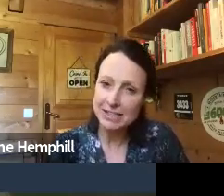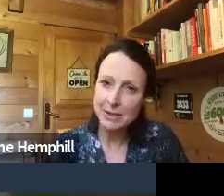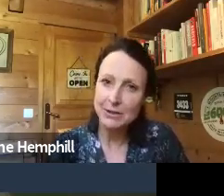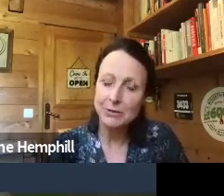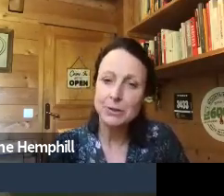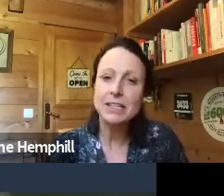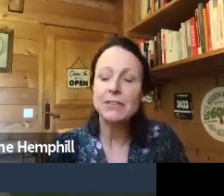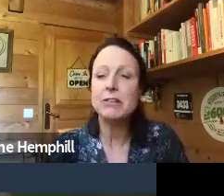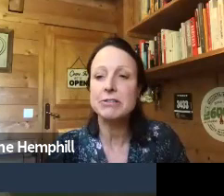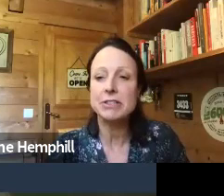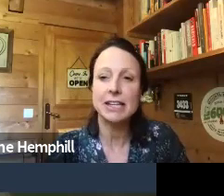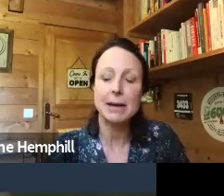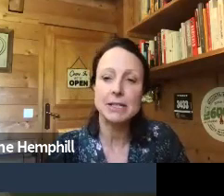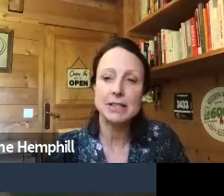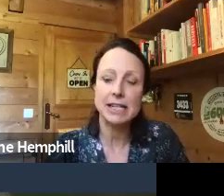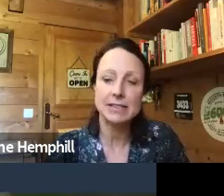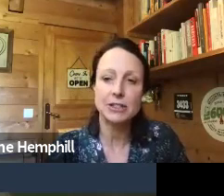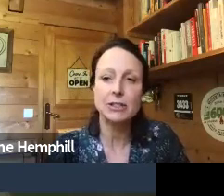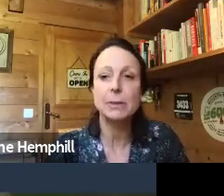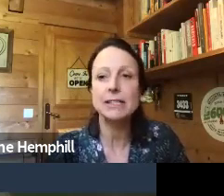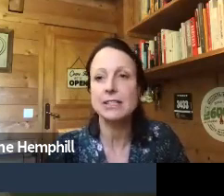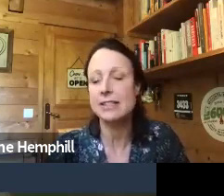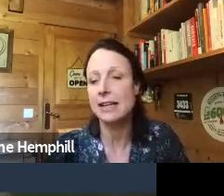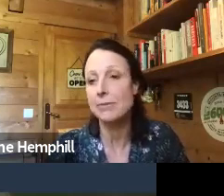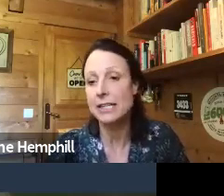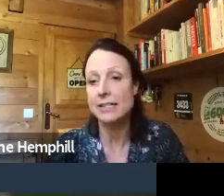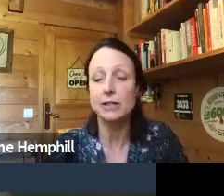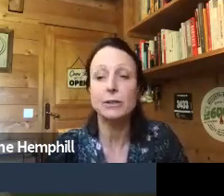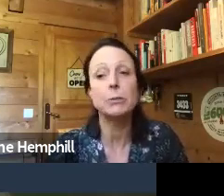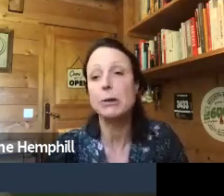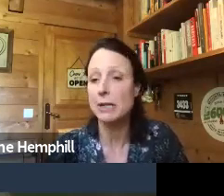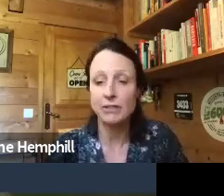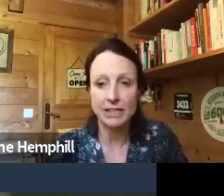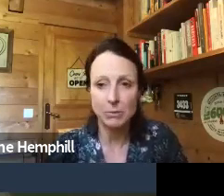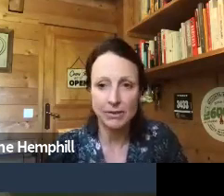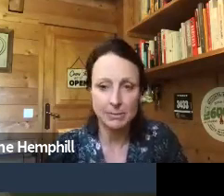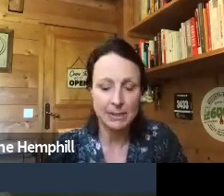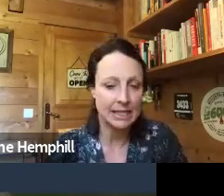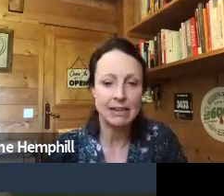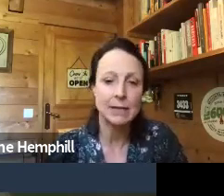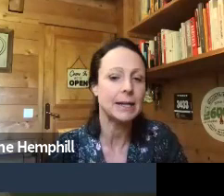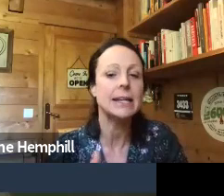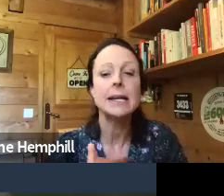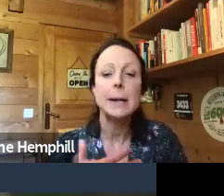go forward. If you're interested in coming to the next session, please just send us a note. We'll probably invite everyone that's been here anyway.